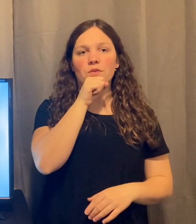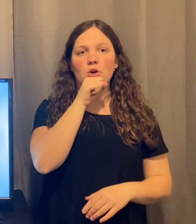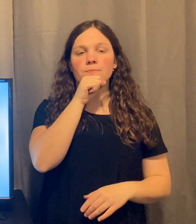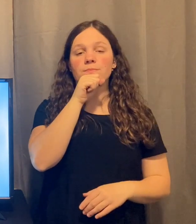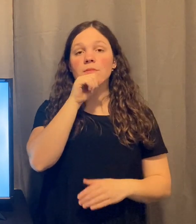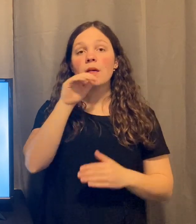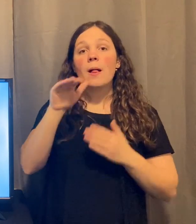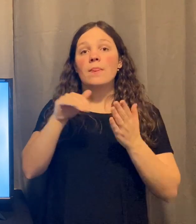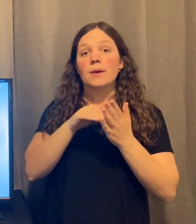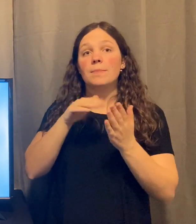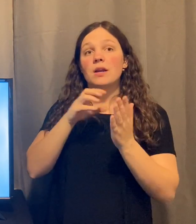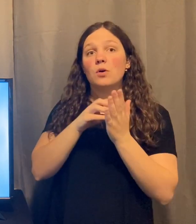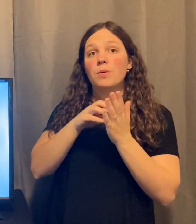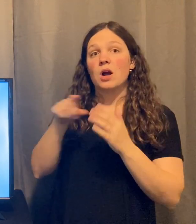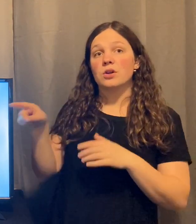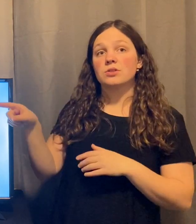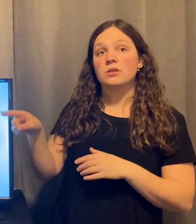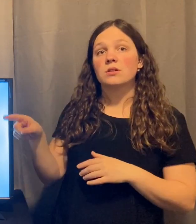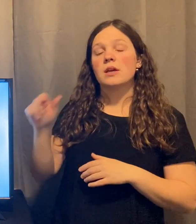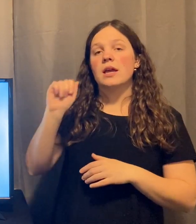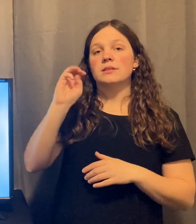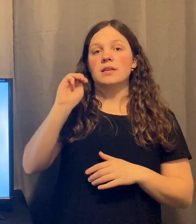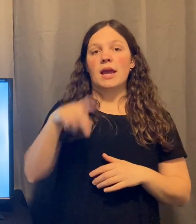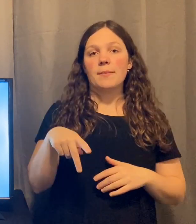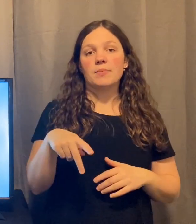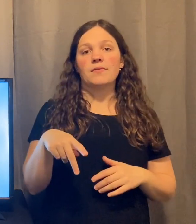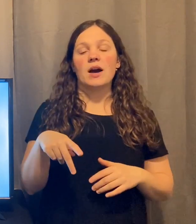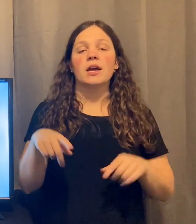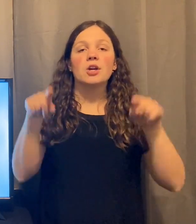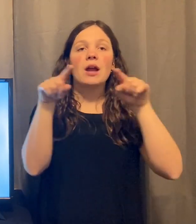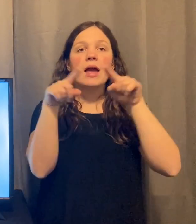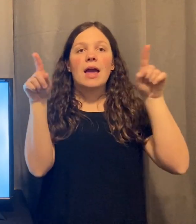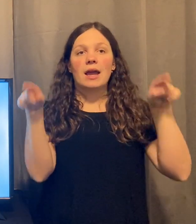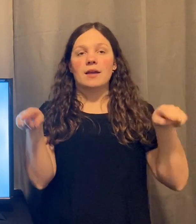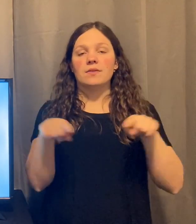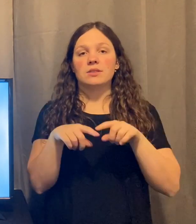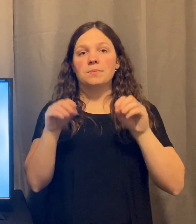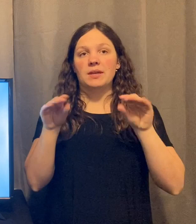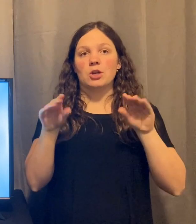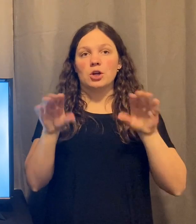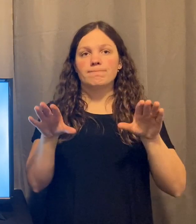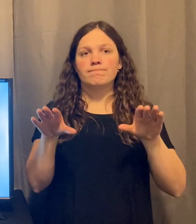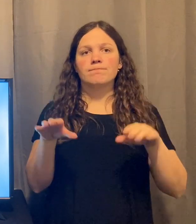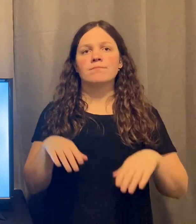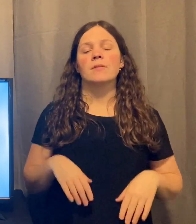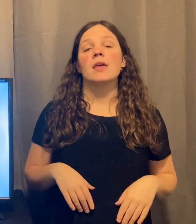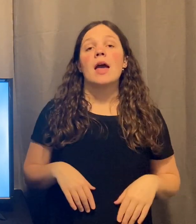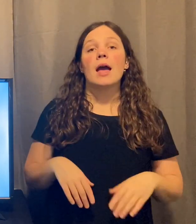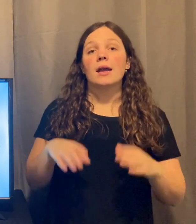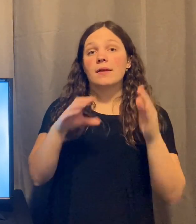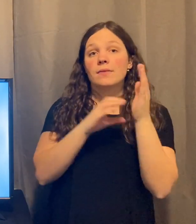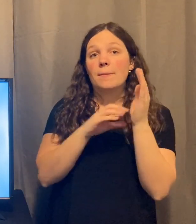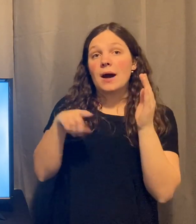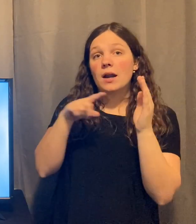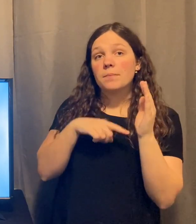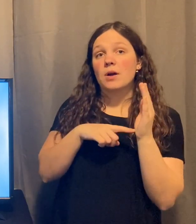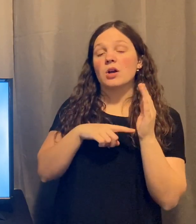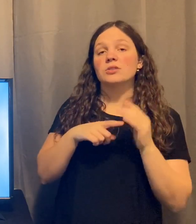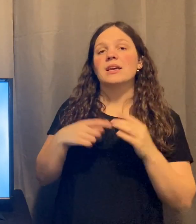microphone. The middle part is the amplifier and the speaker. And the bottom part